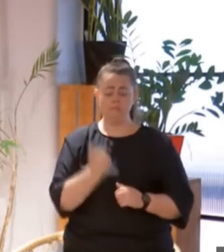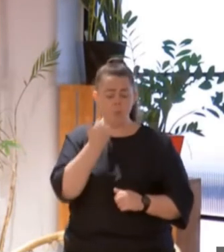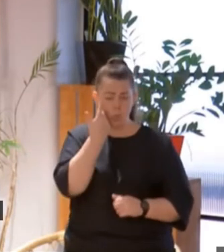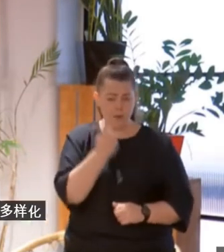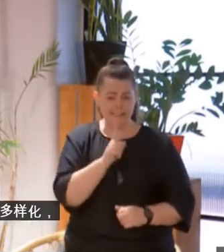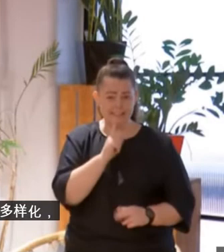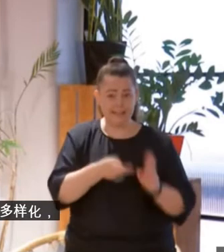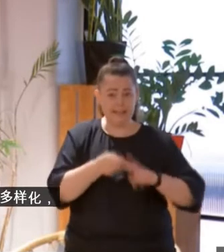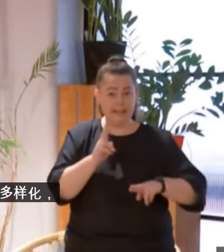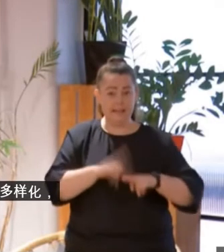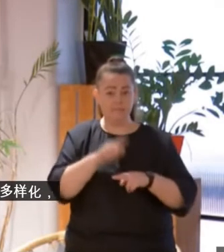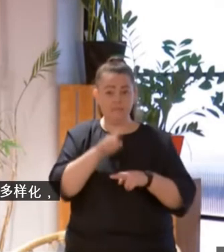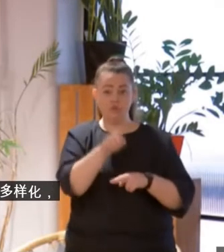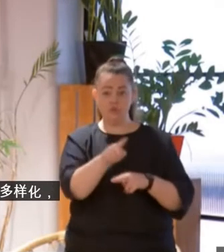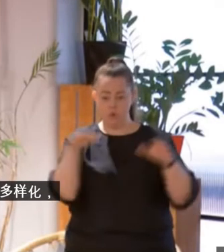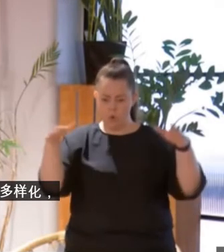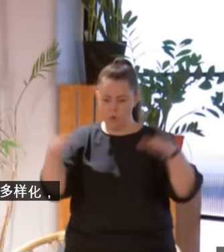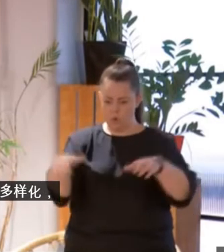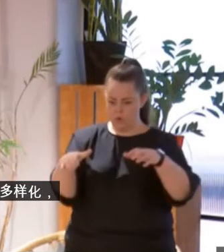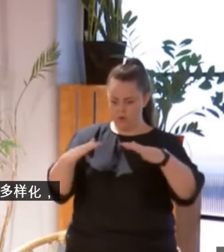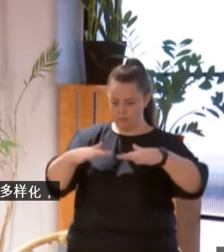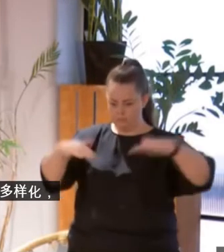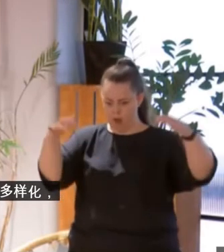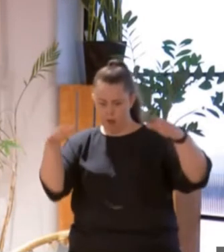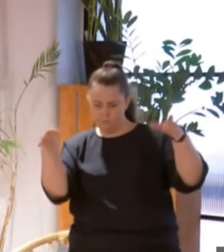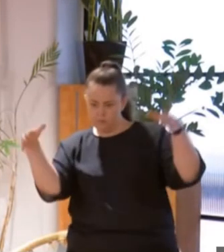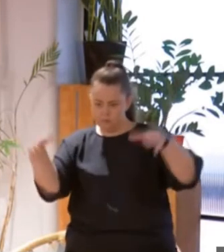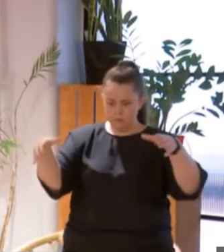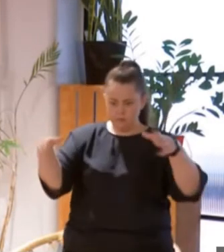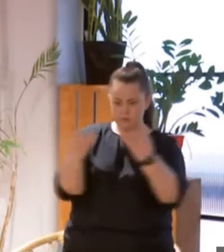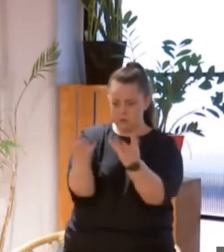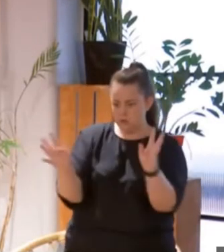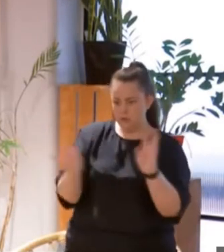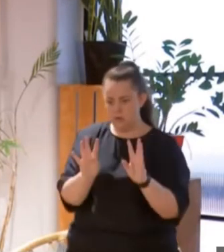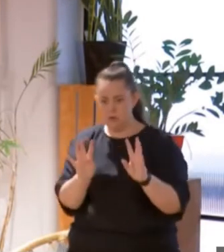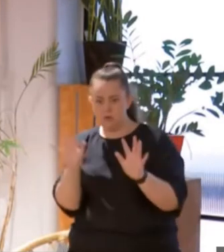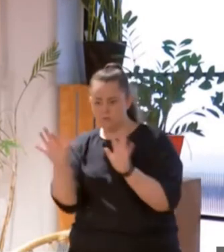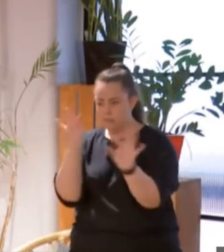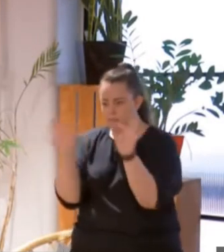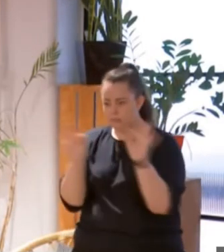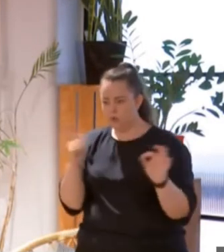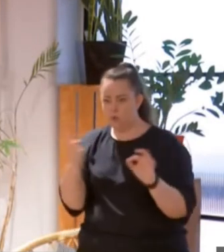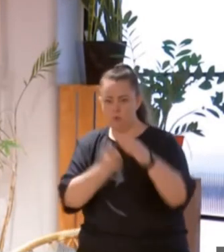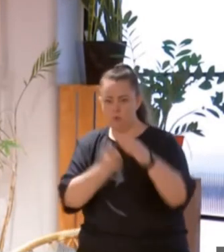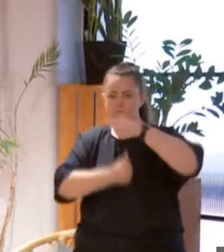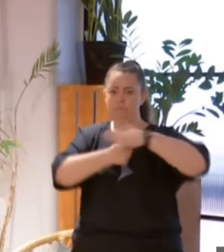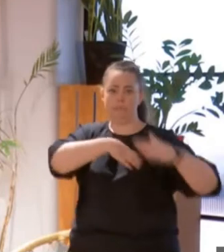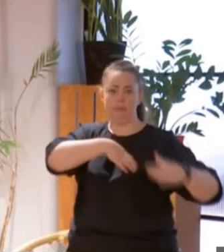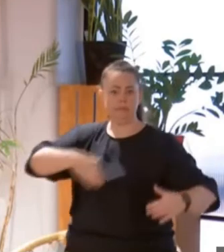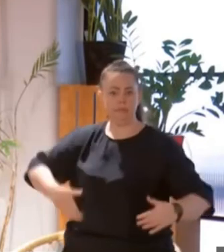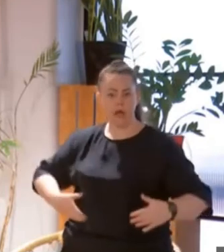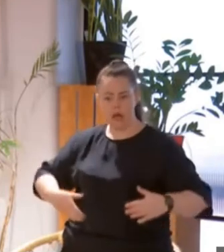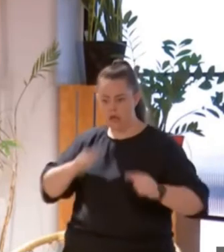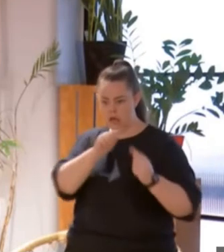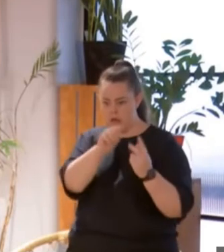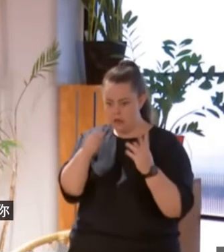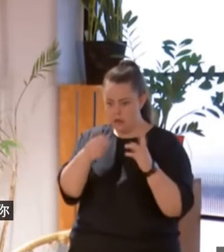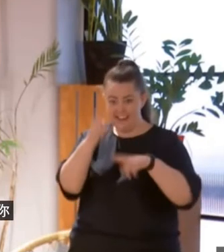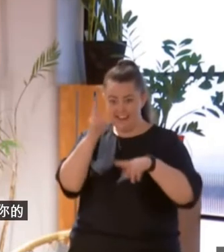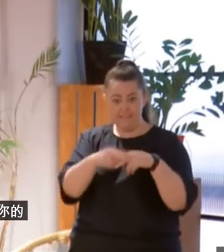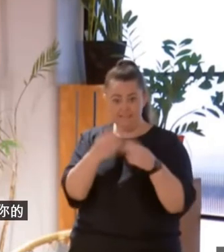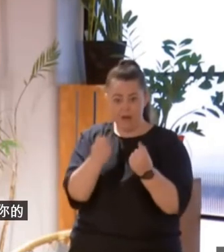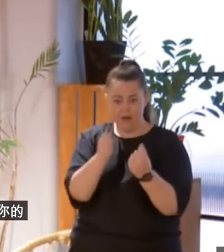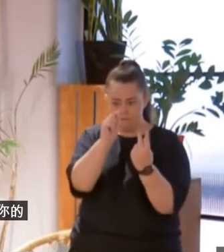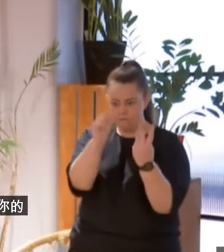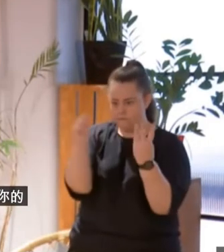are and the more diverse your parliaments are, the better public policy making you'll have on the outback, off the back of it. If